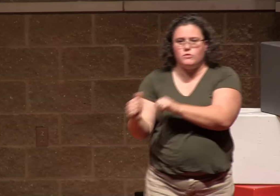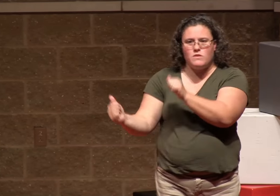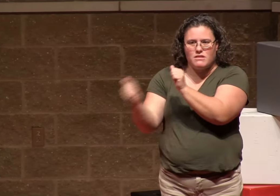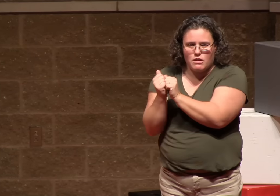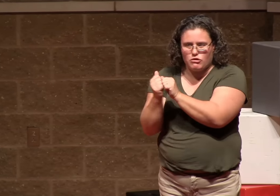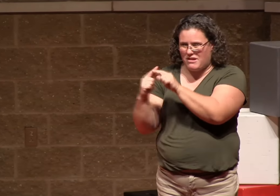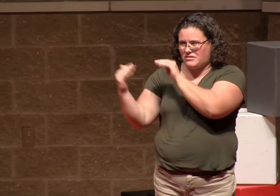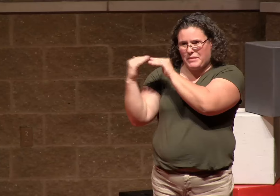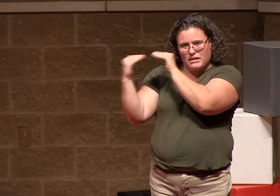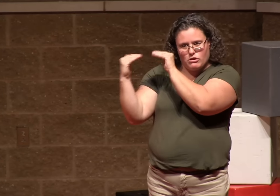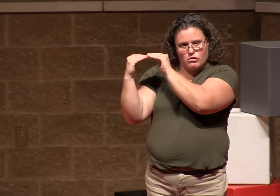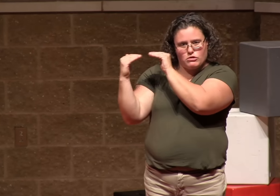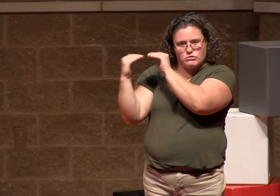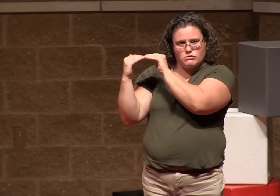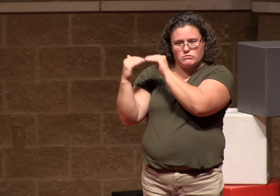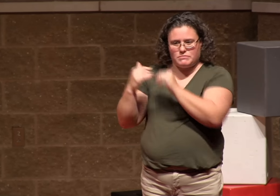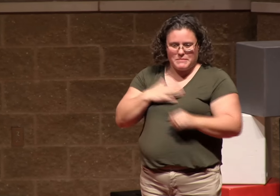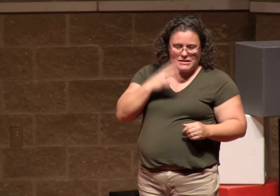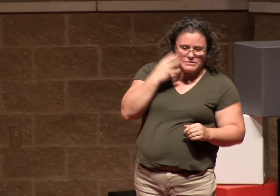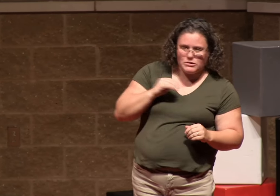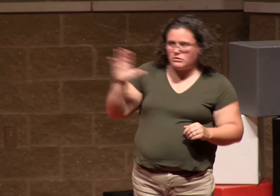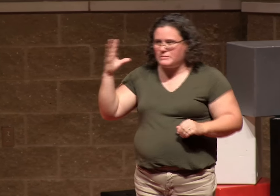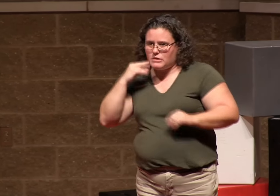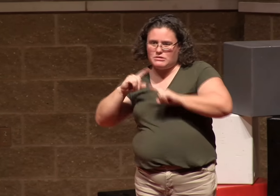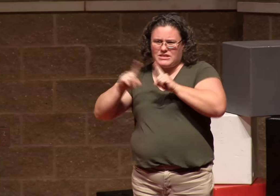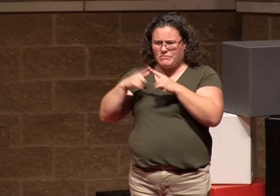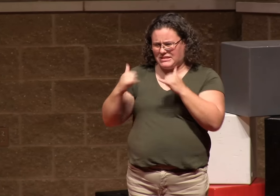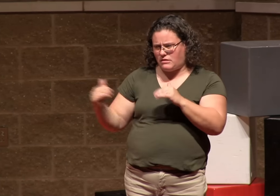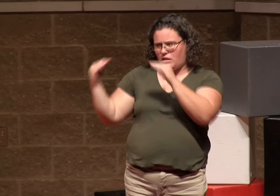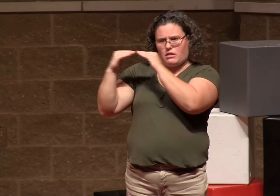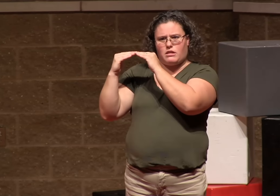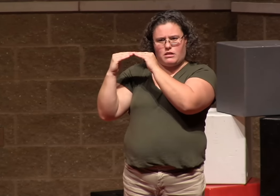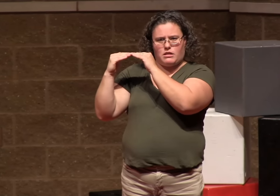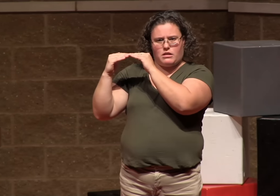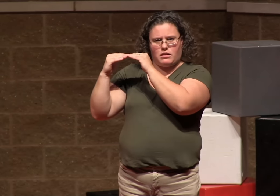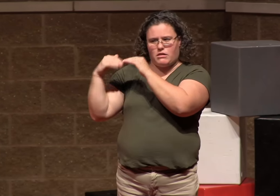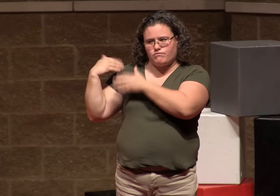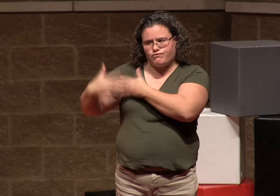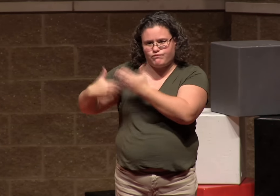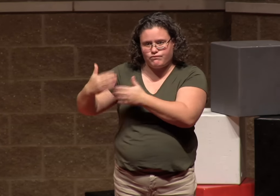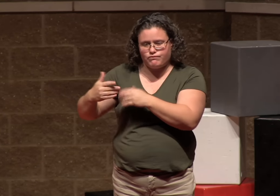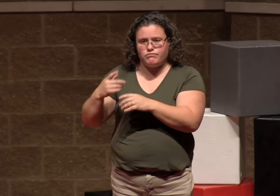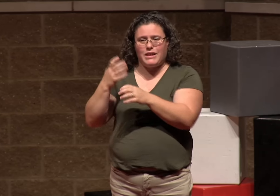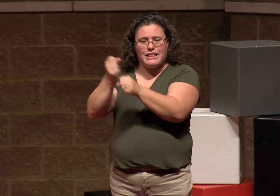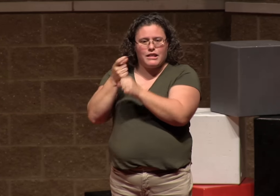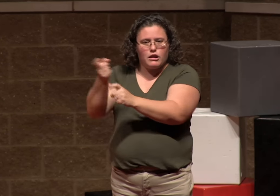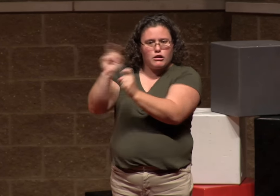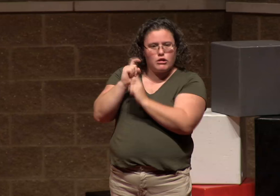me into this. We were equal. We were peers. Our experiences were different, but we were equal people.